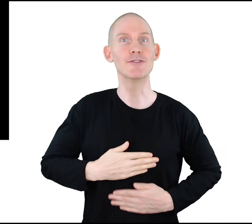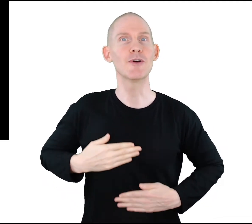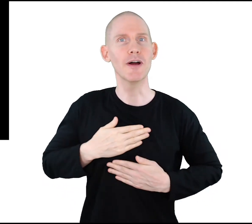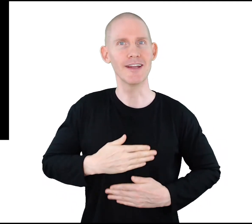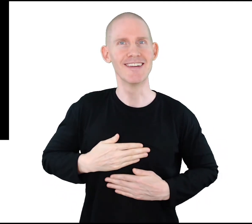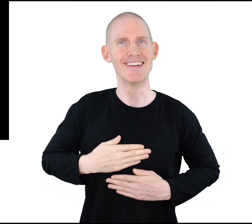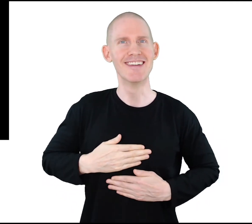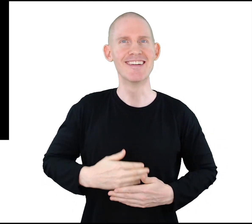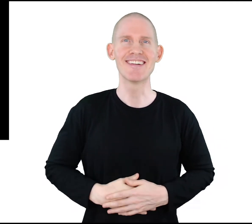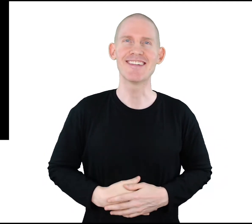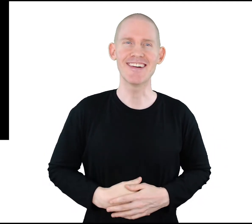Enjoy. Right.